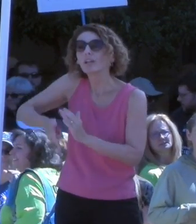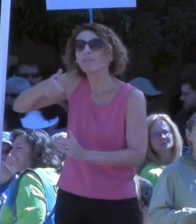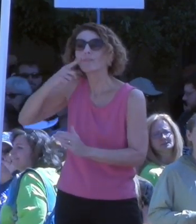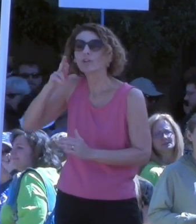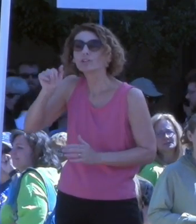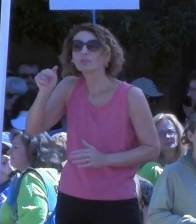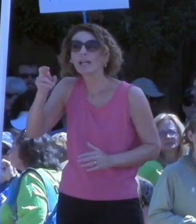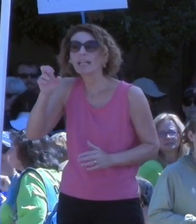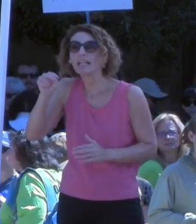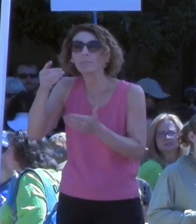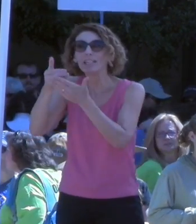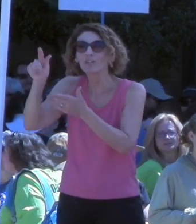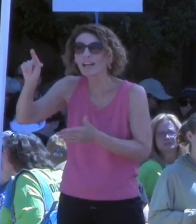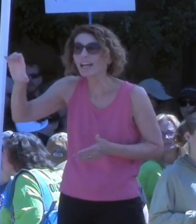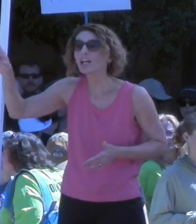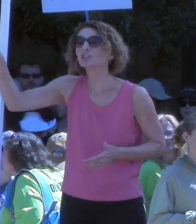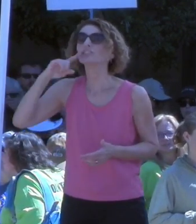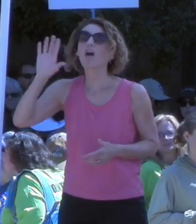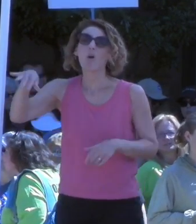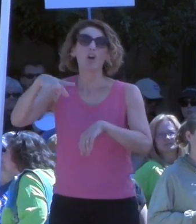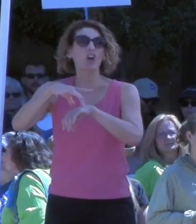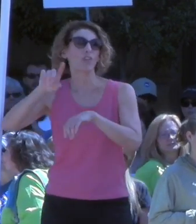saying that the Earth is 6,000 years old.